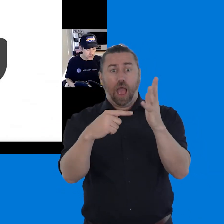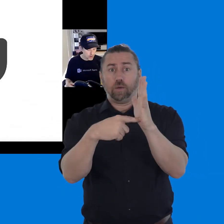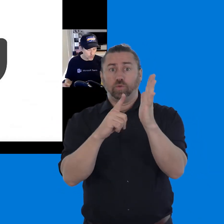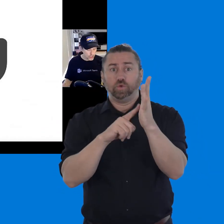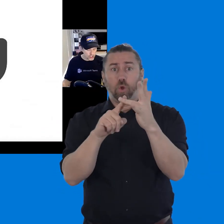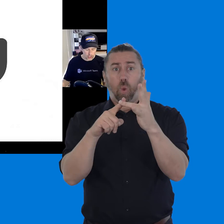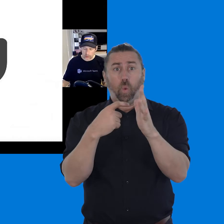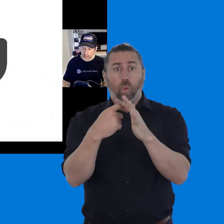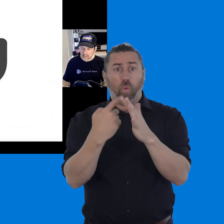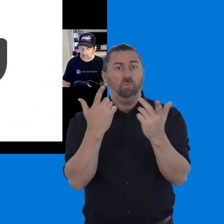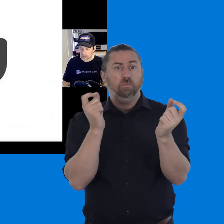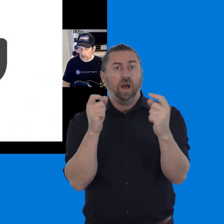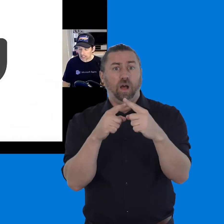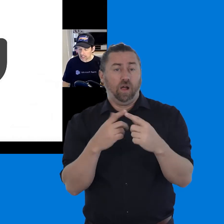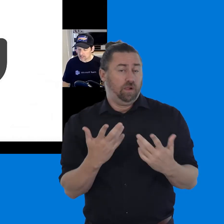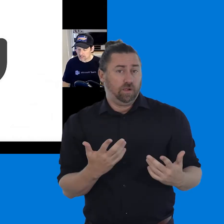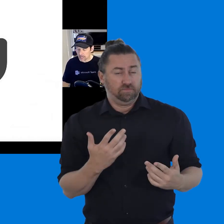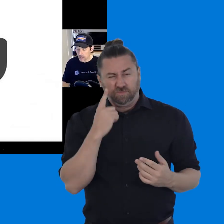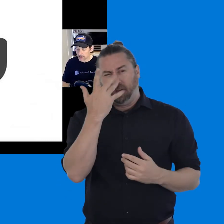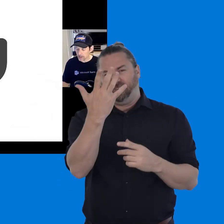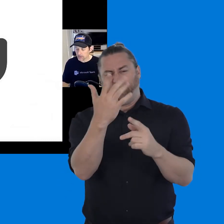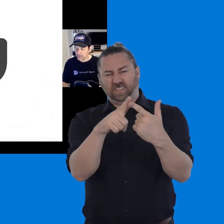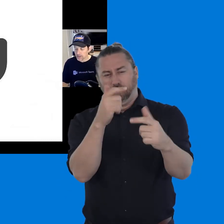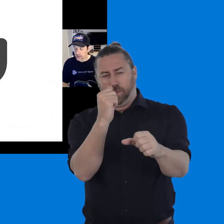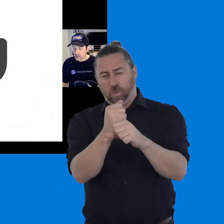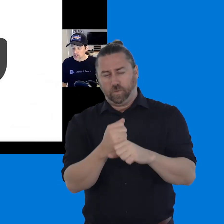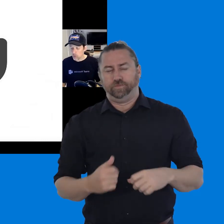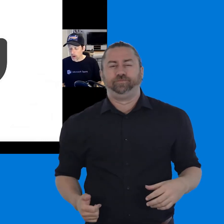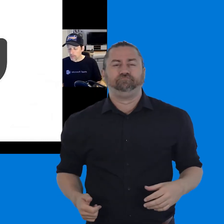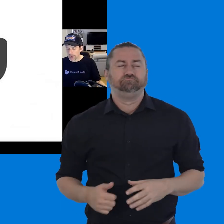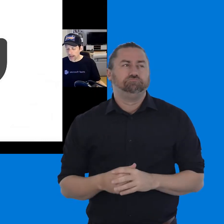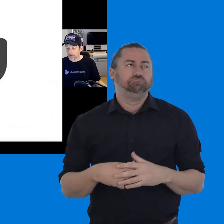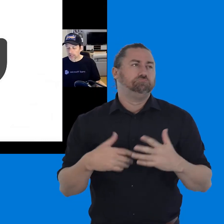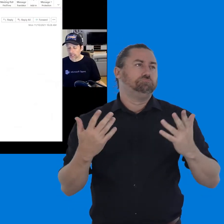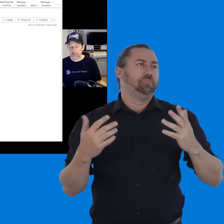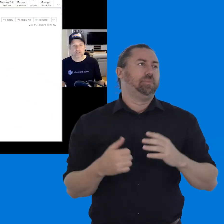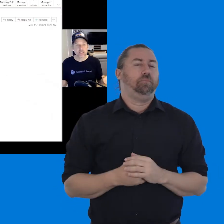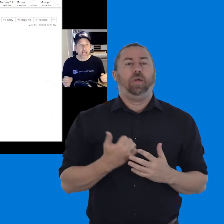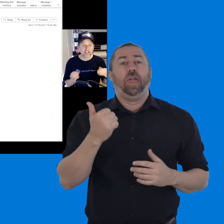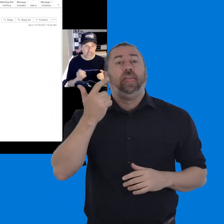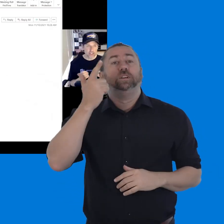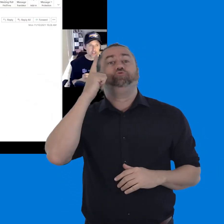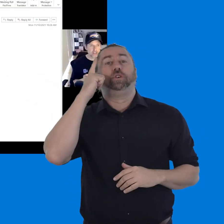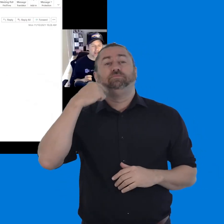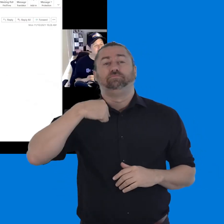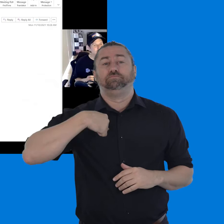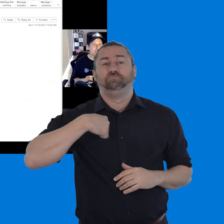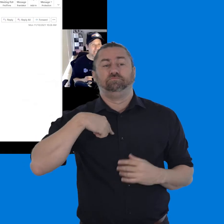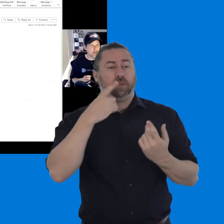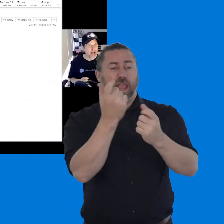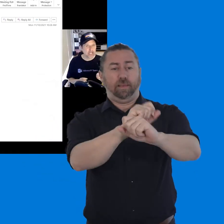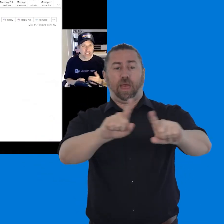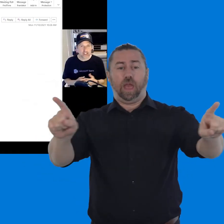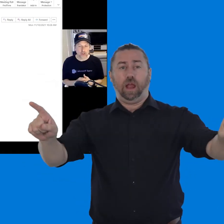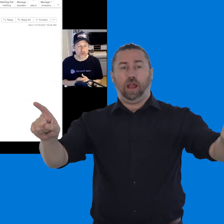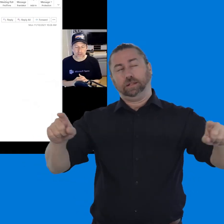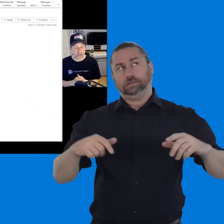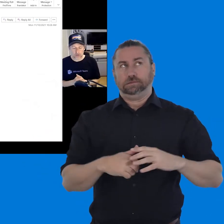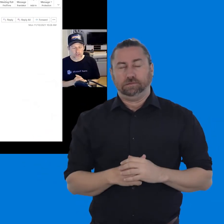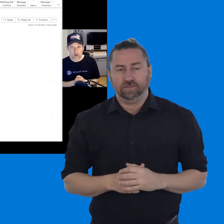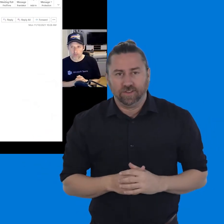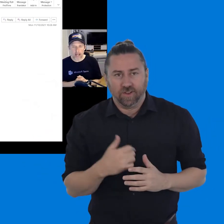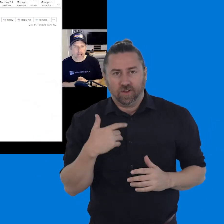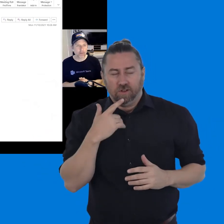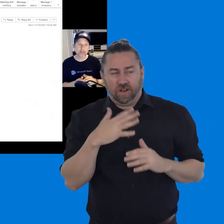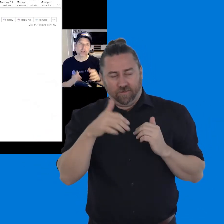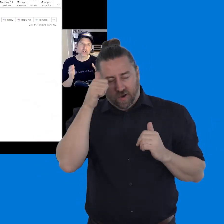Outlook. So I want to show you an example, and here's the scenario. So what might happen is teachers are going to be emailing their students, and I